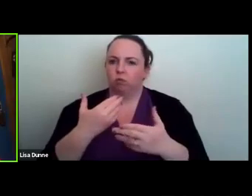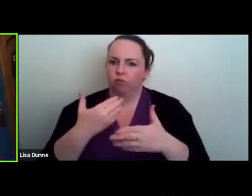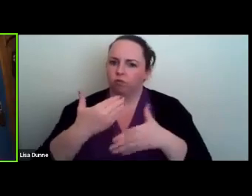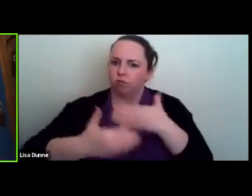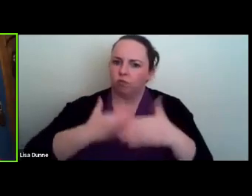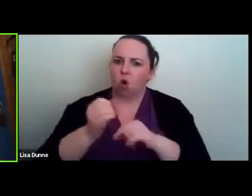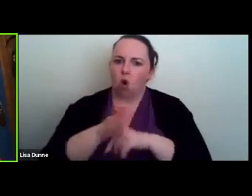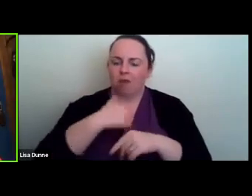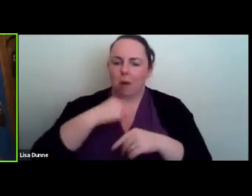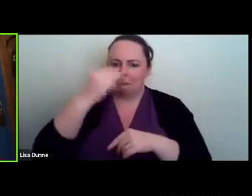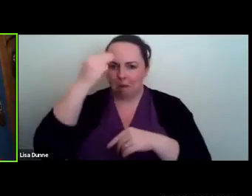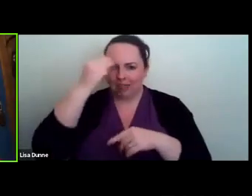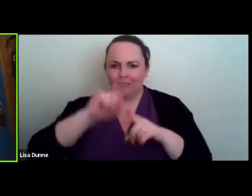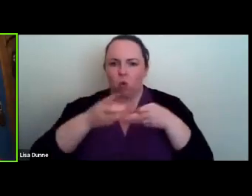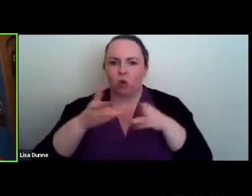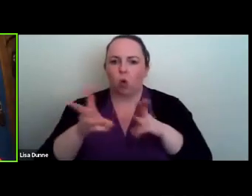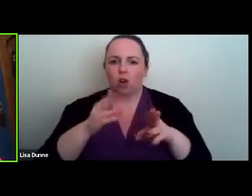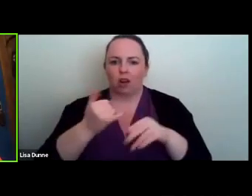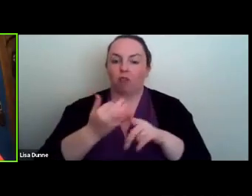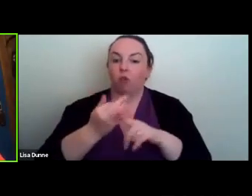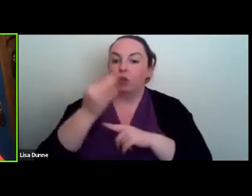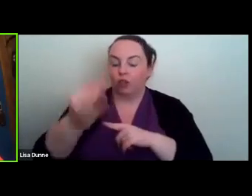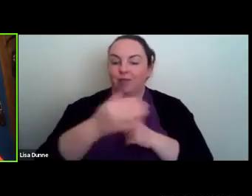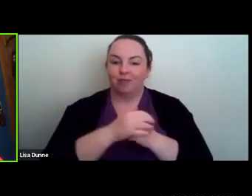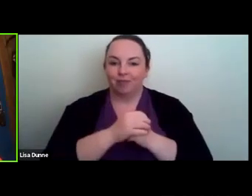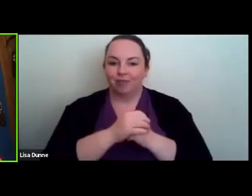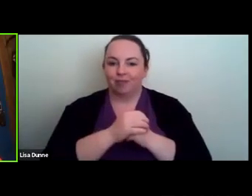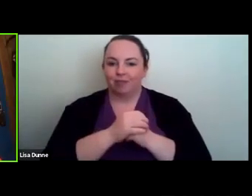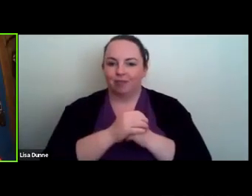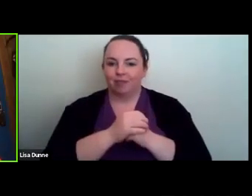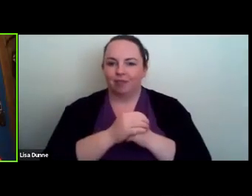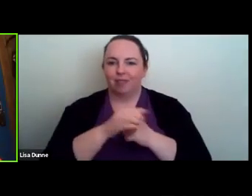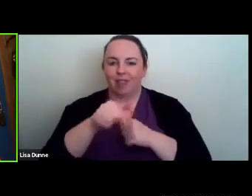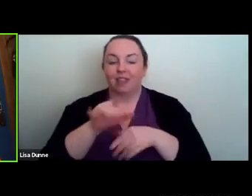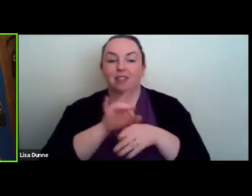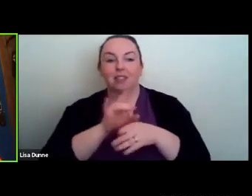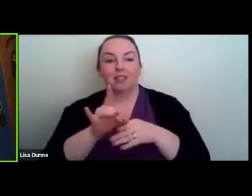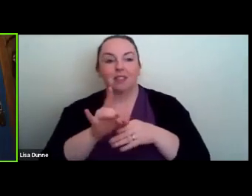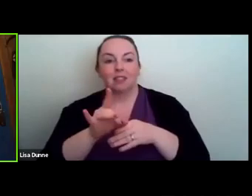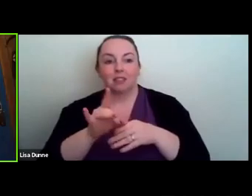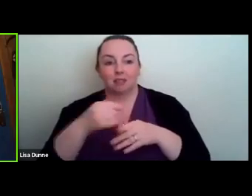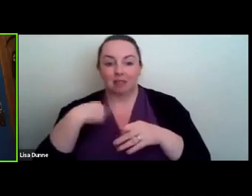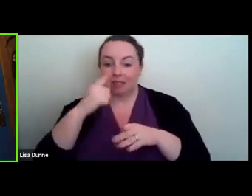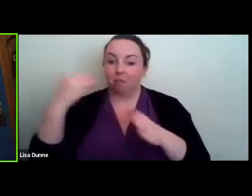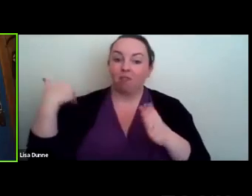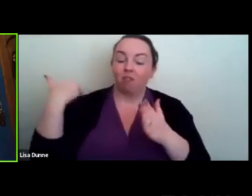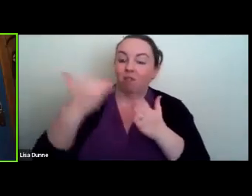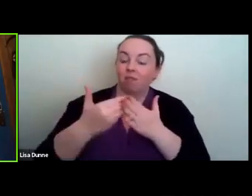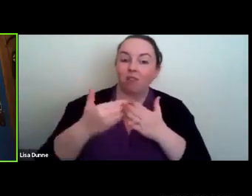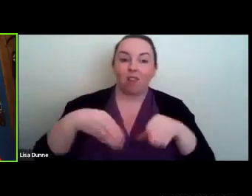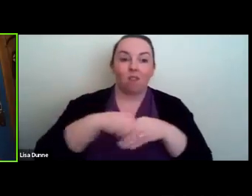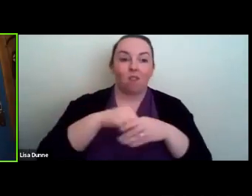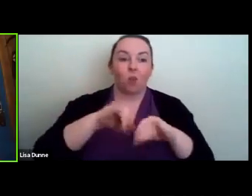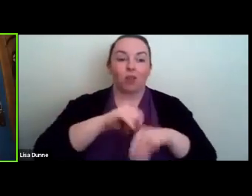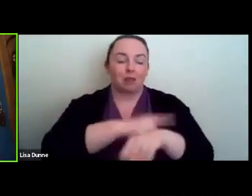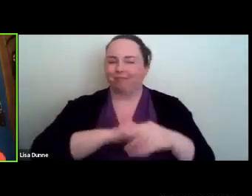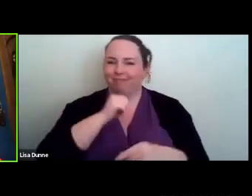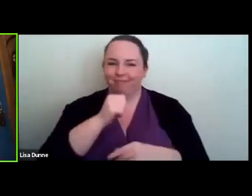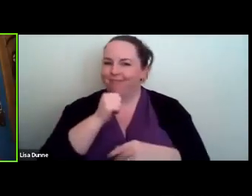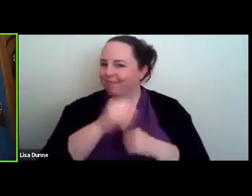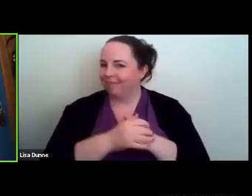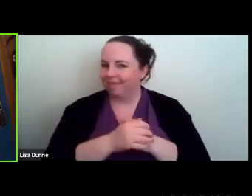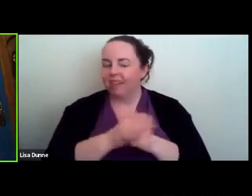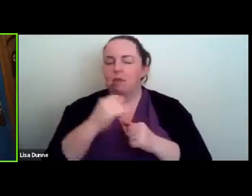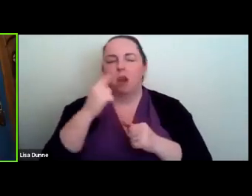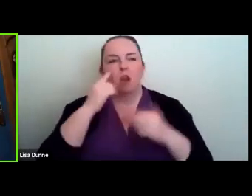minds and ways of working as we go forward. It is not something that we have done historically. If we could take a broad look